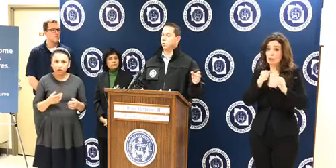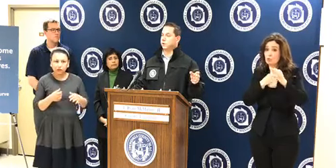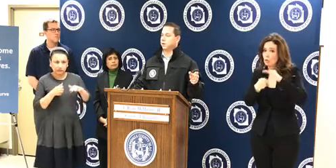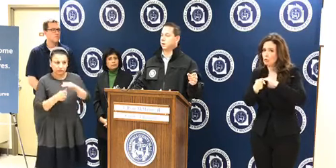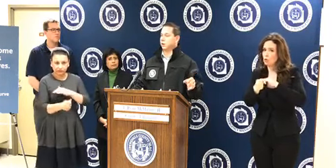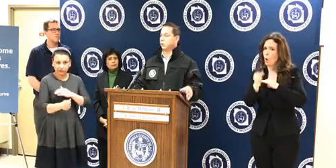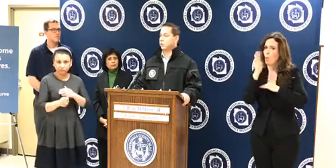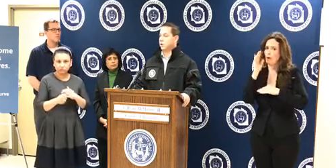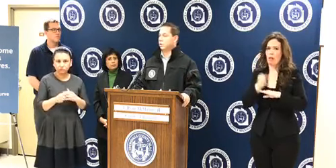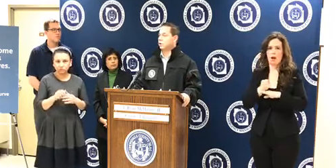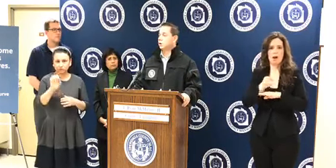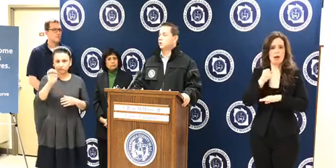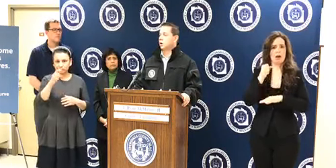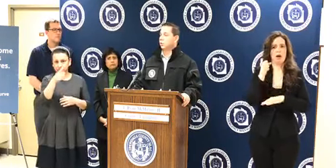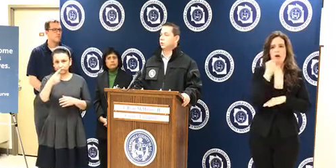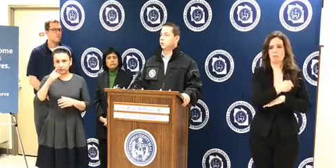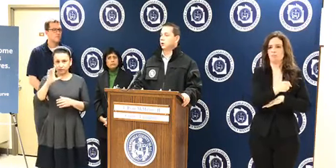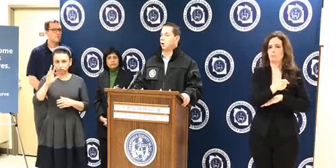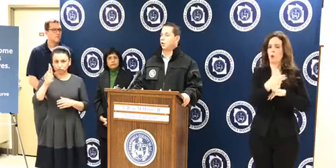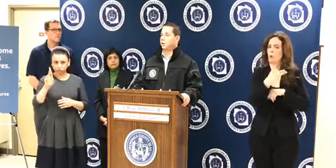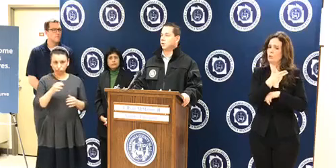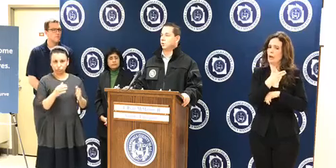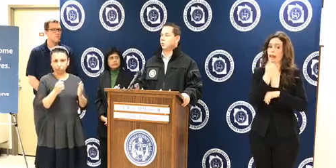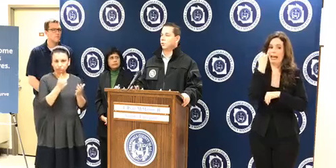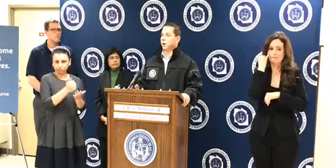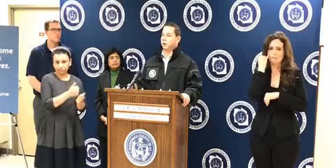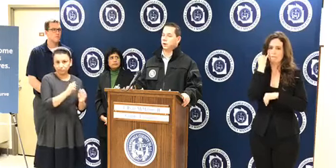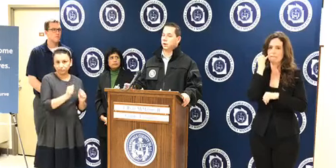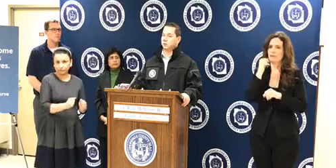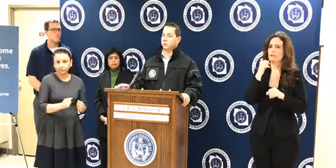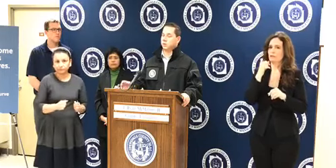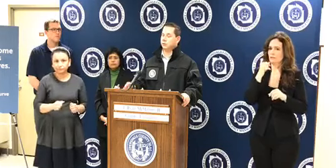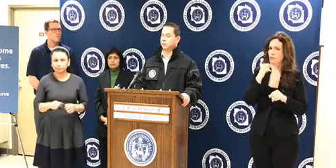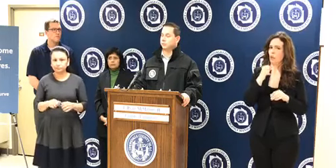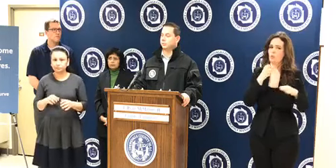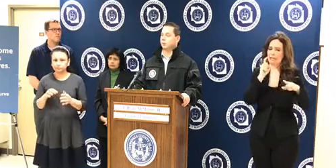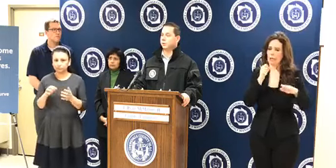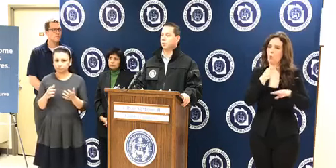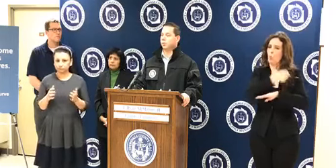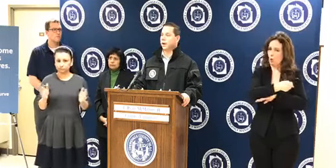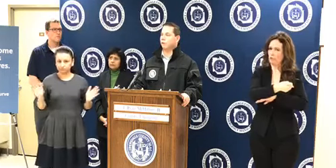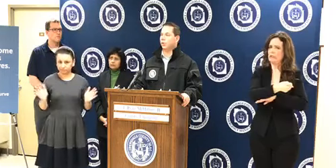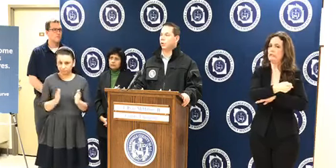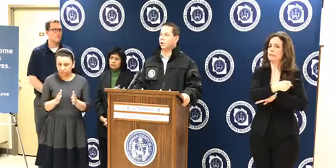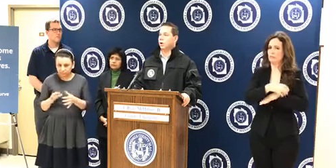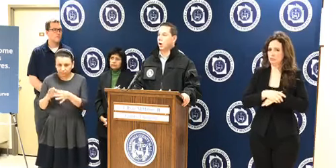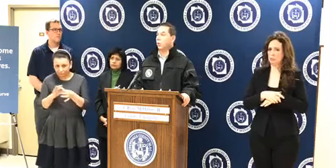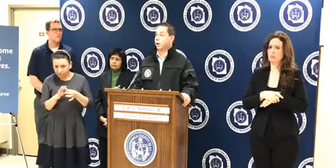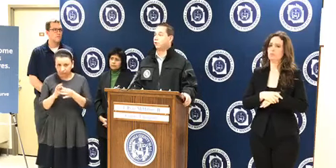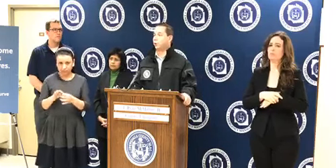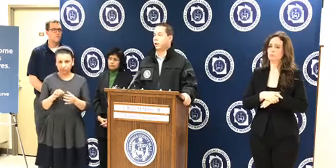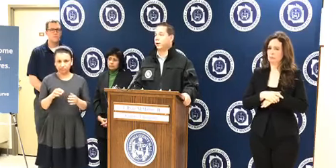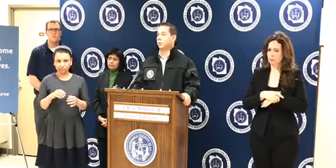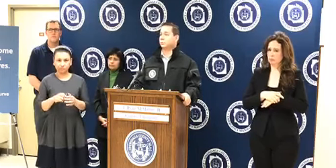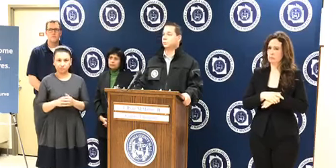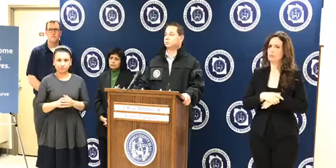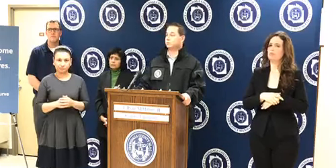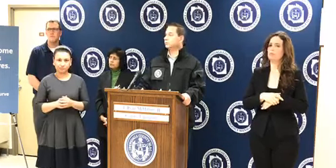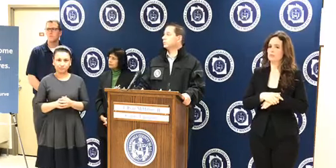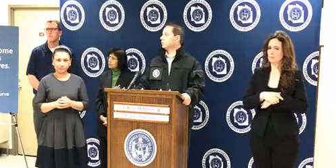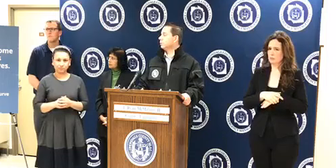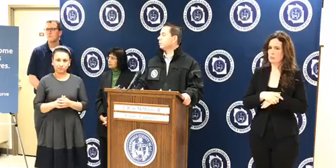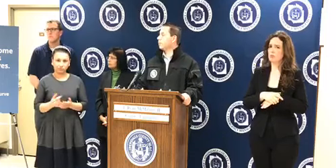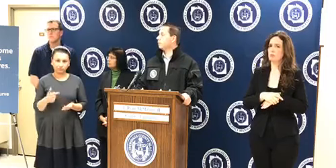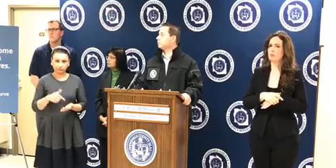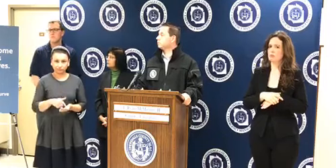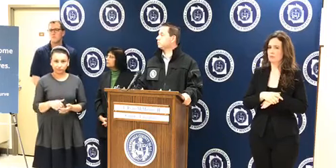a quarantine at a hotel. So these are all things that we have been planned for and are ready for right now.